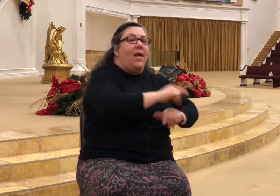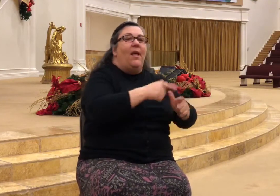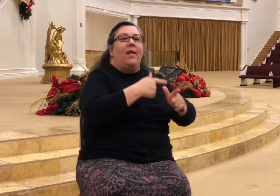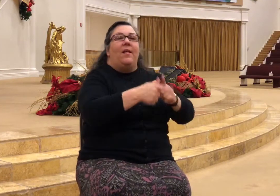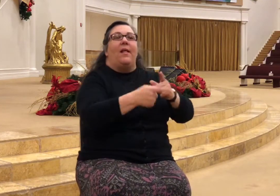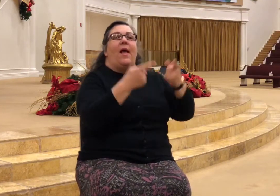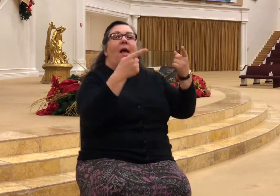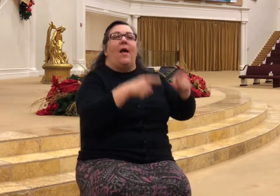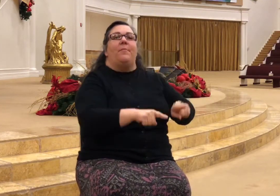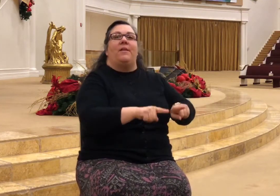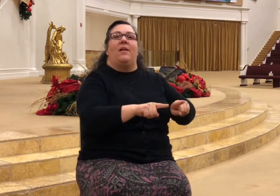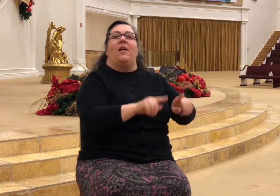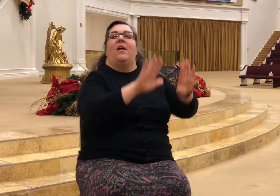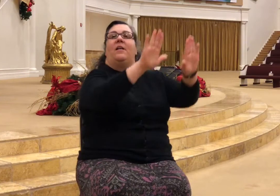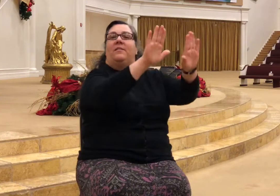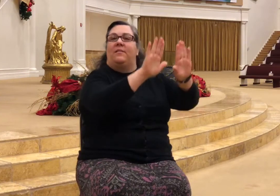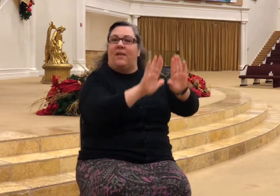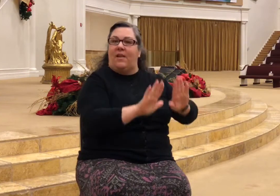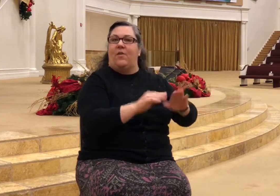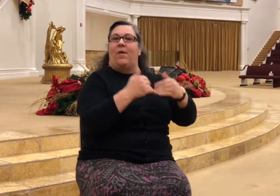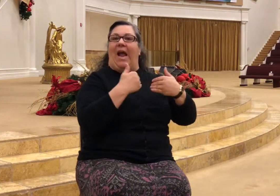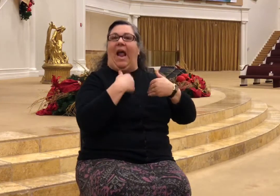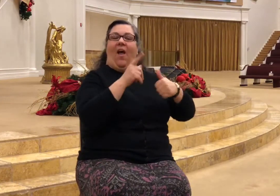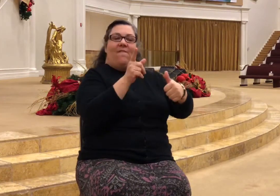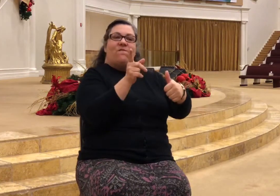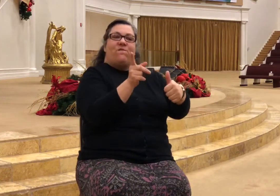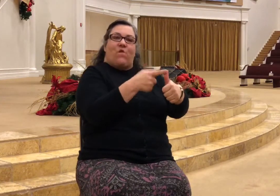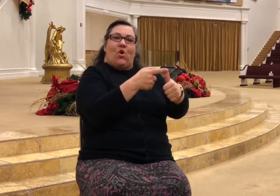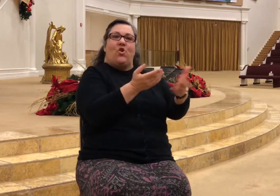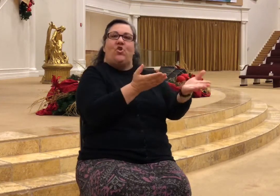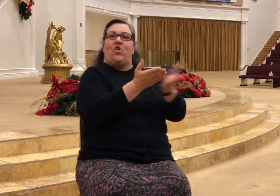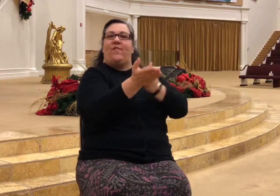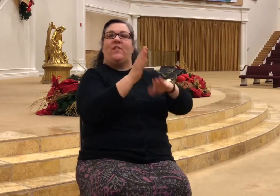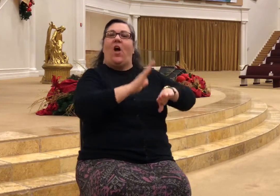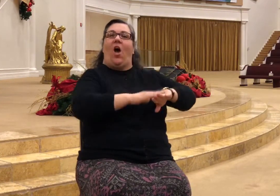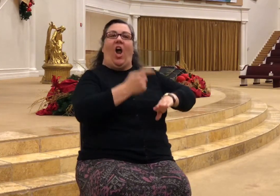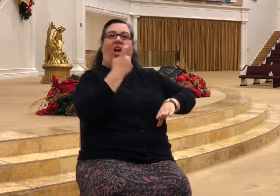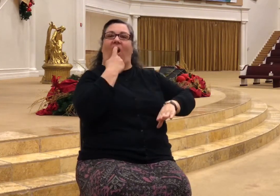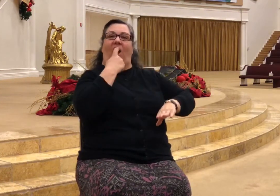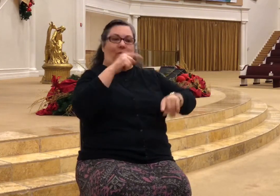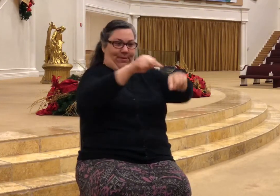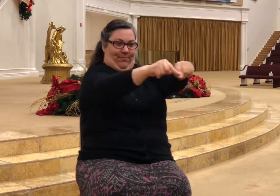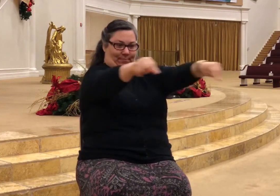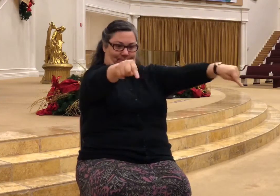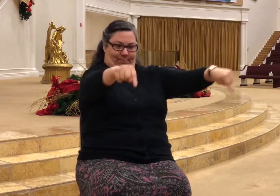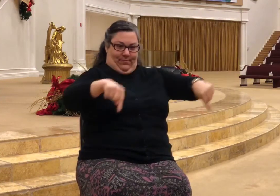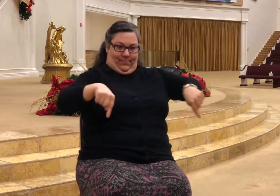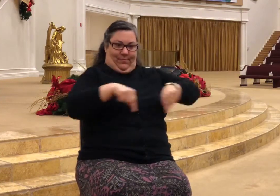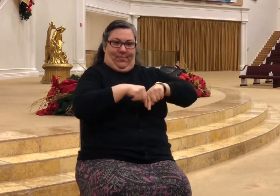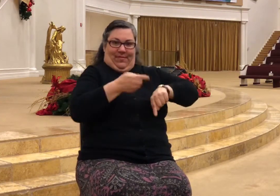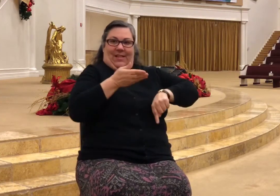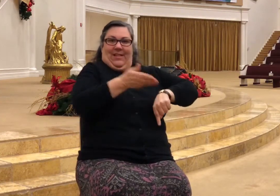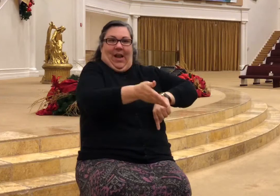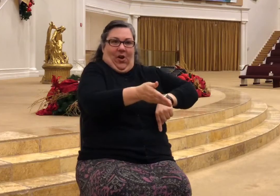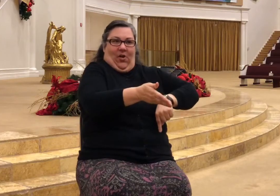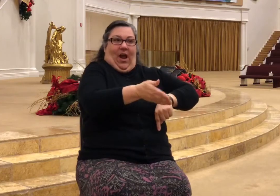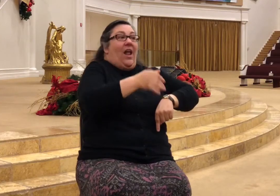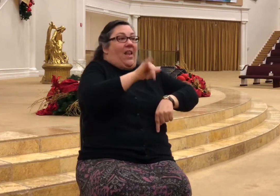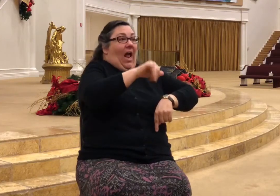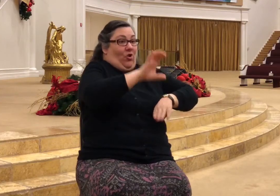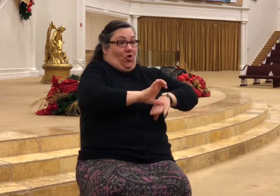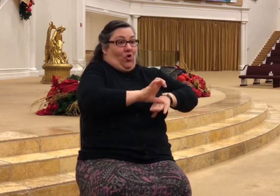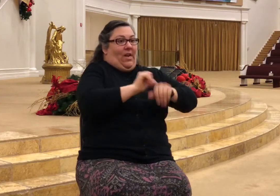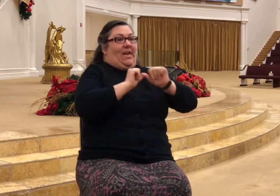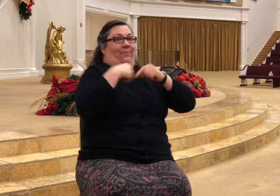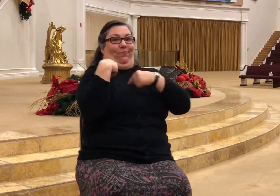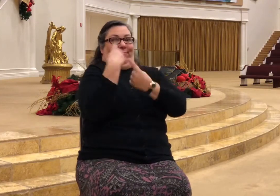first service on that concrete on the side of that mountain in Siguate Peque. And that church has continued to